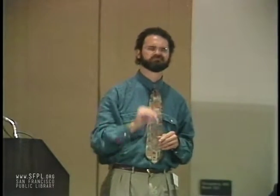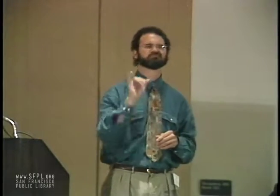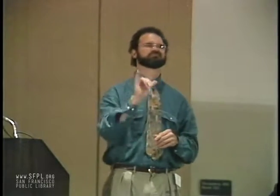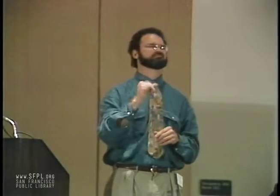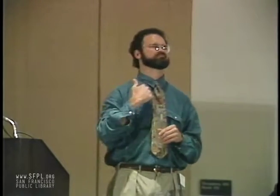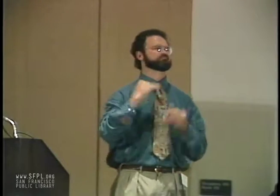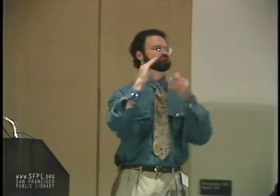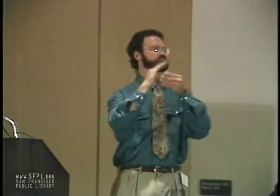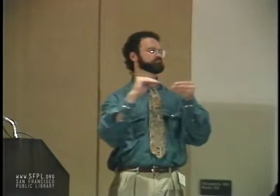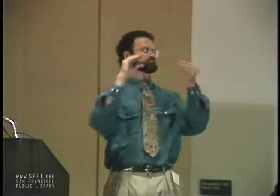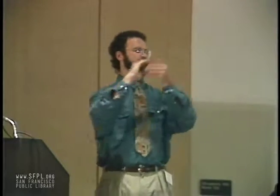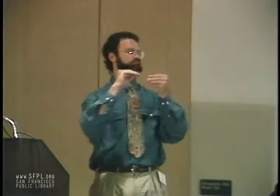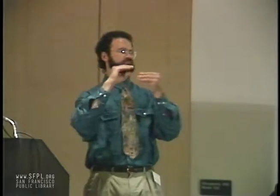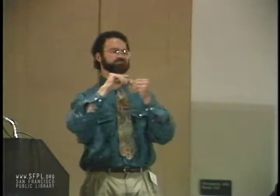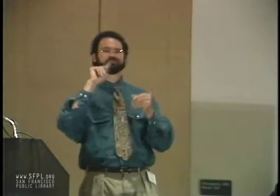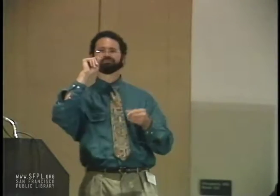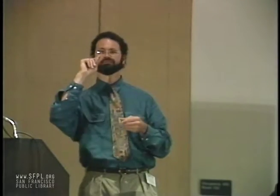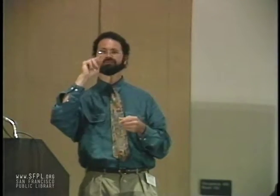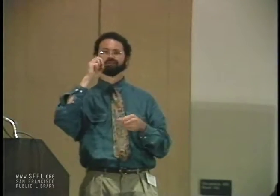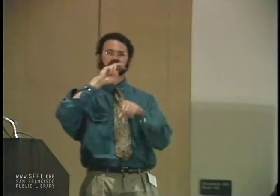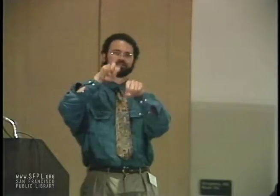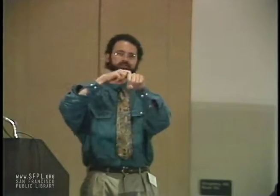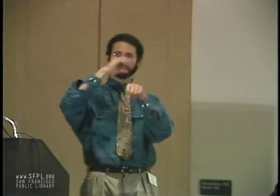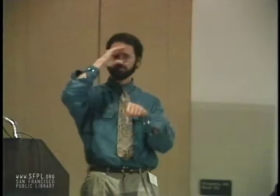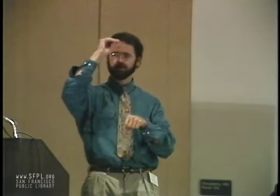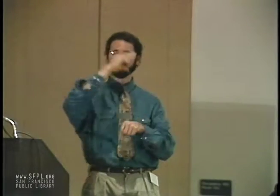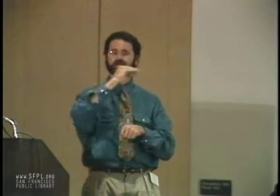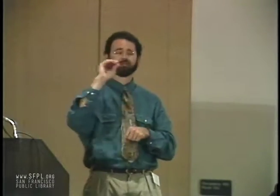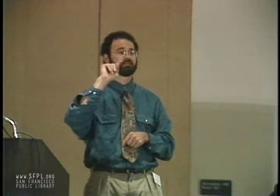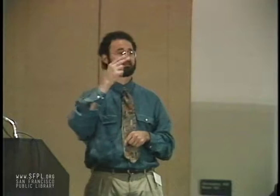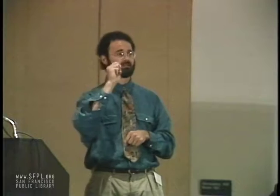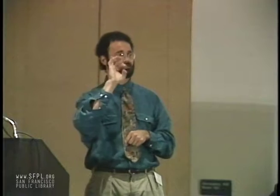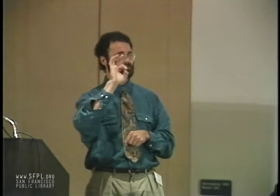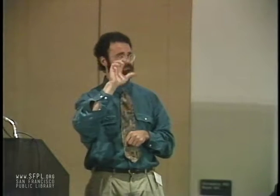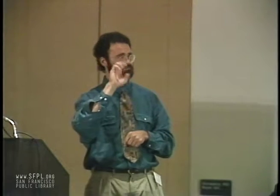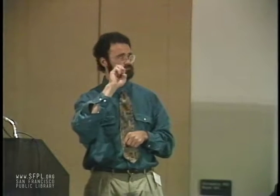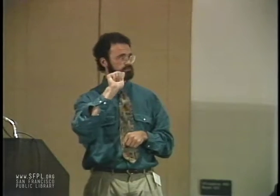person. And there's a story that has to do with that. It was